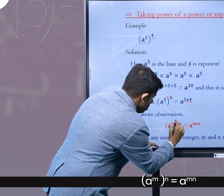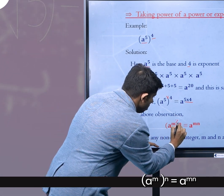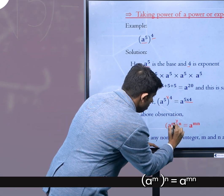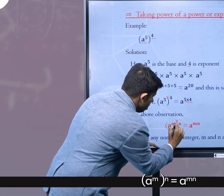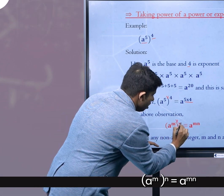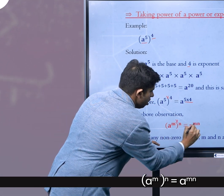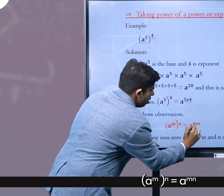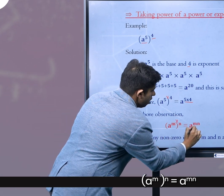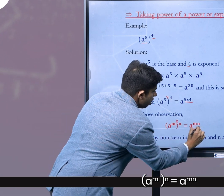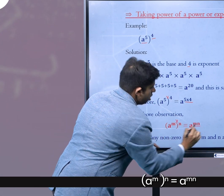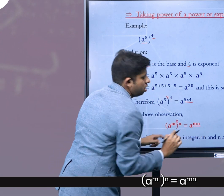mn.